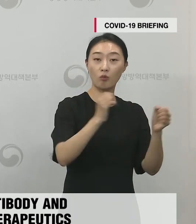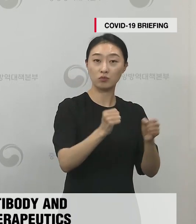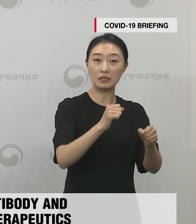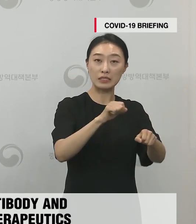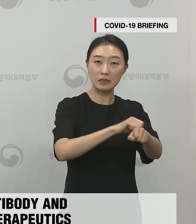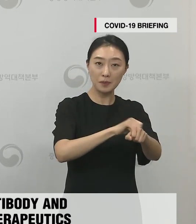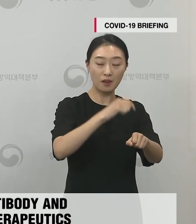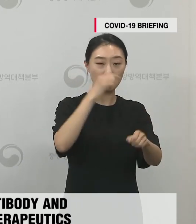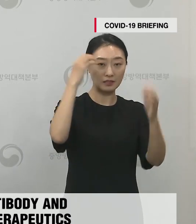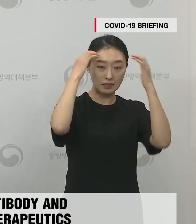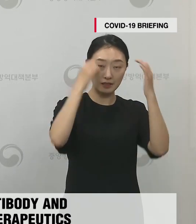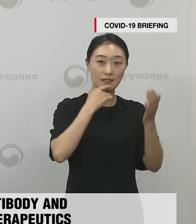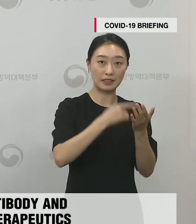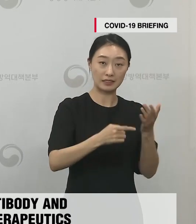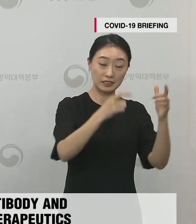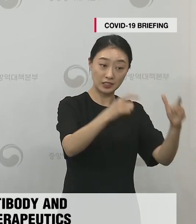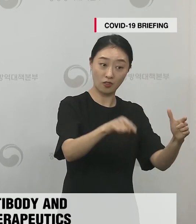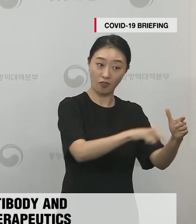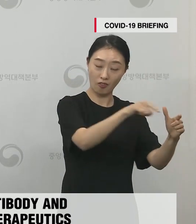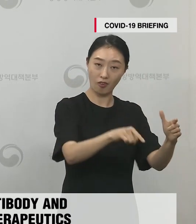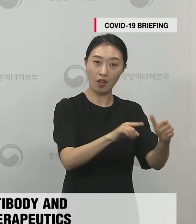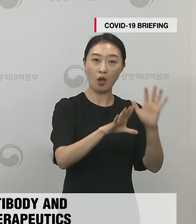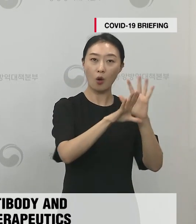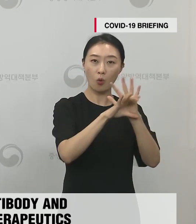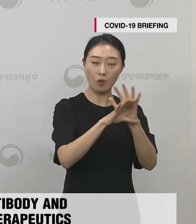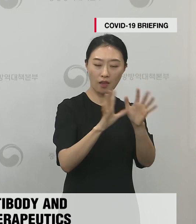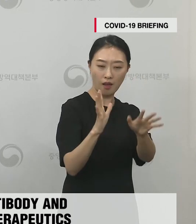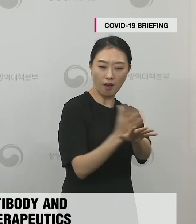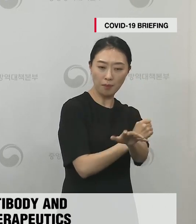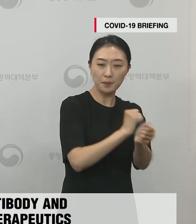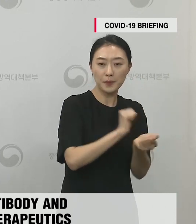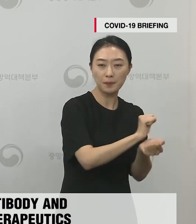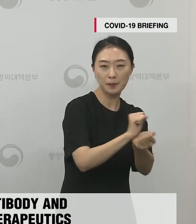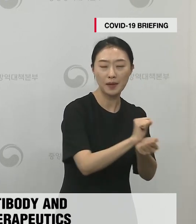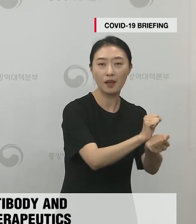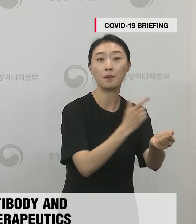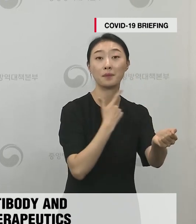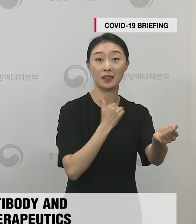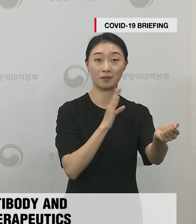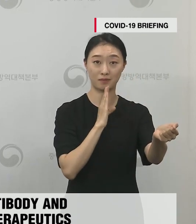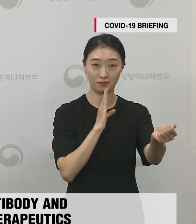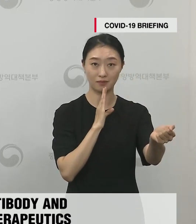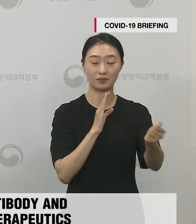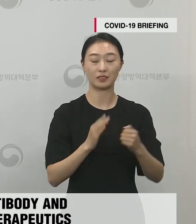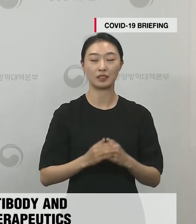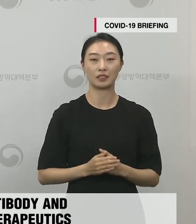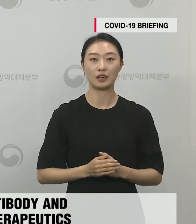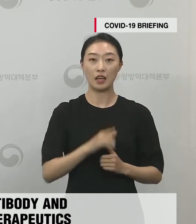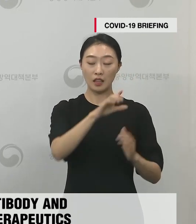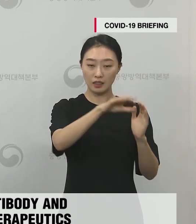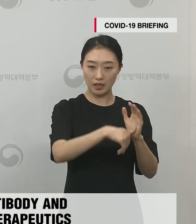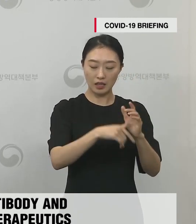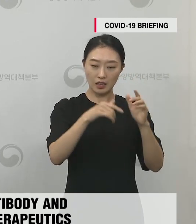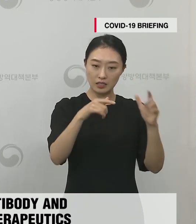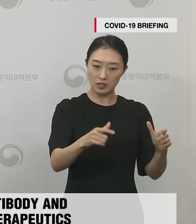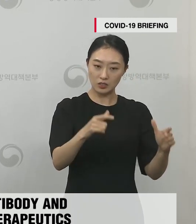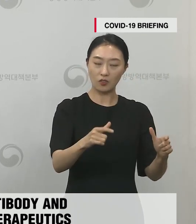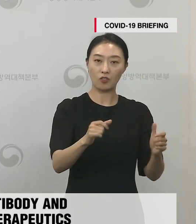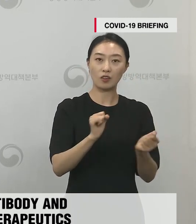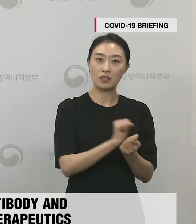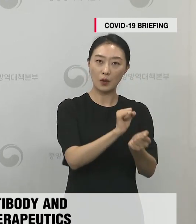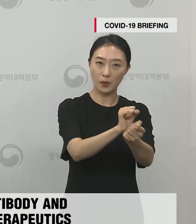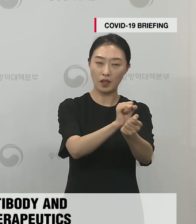past, as for the Daegu and Gyeongbuk region, we had a surge of the confirmed 19